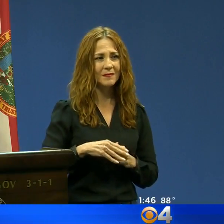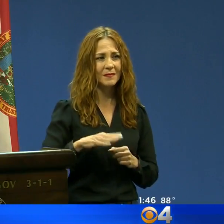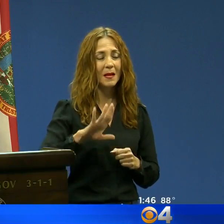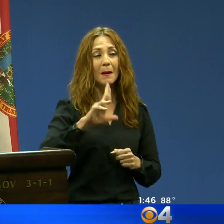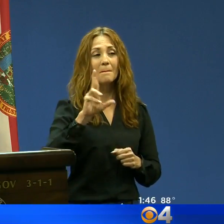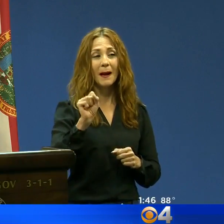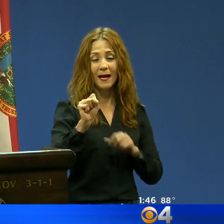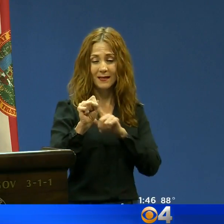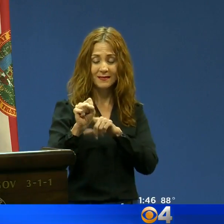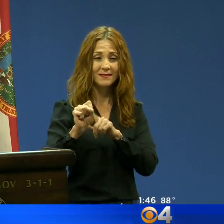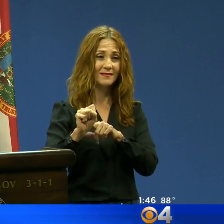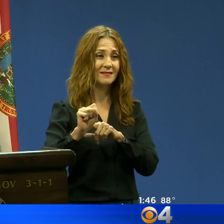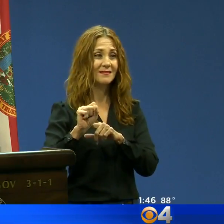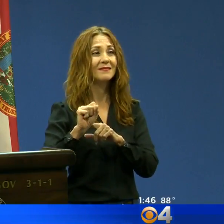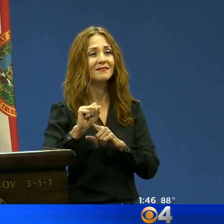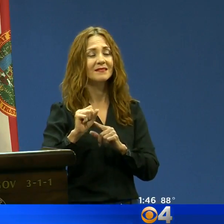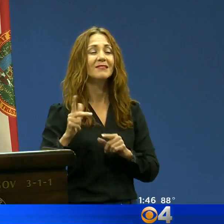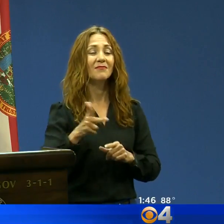website,